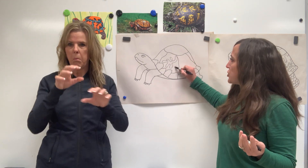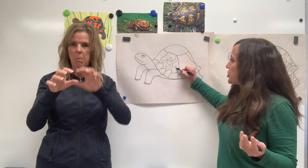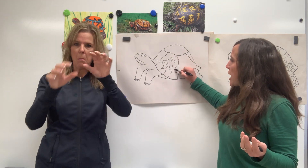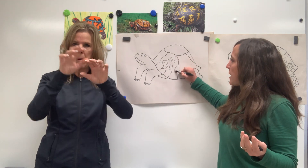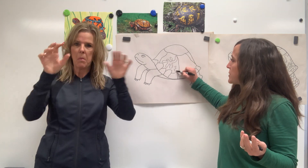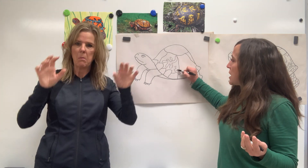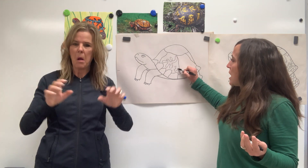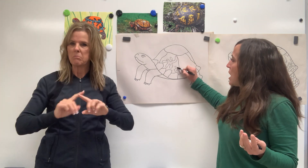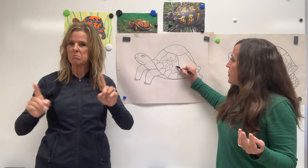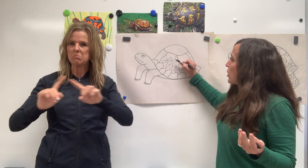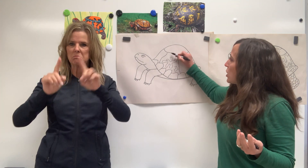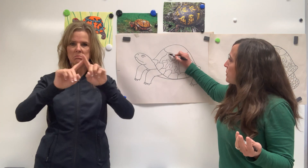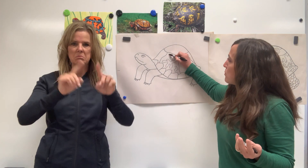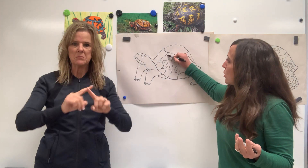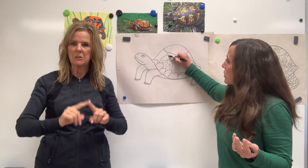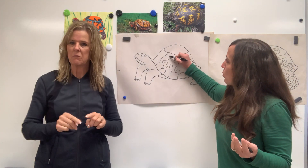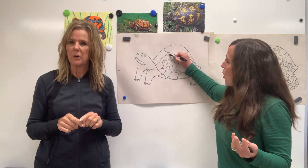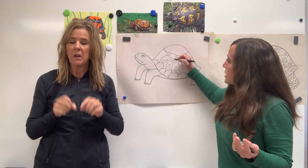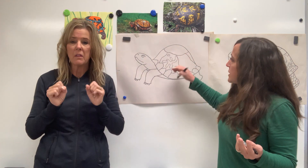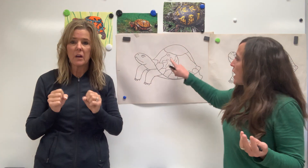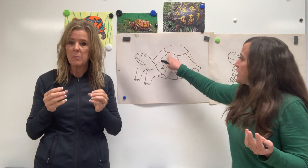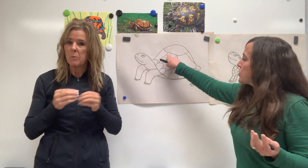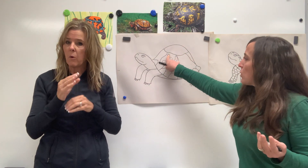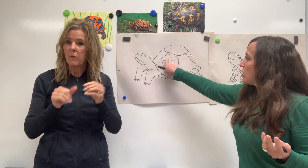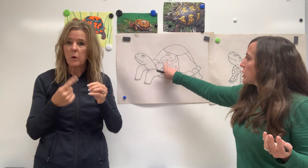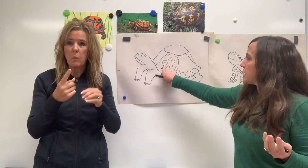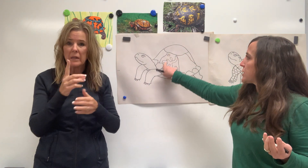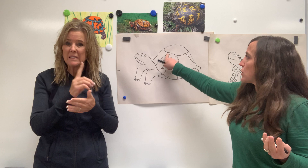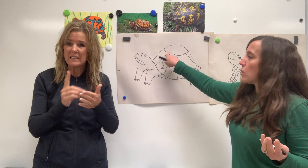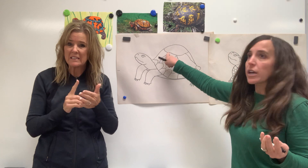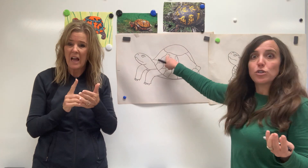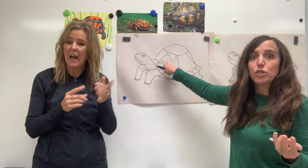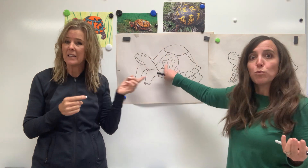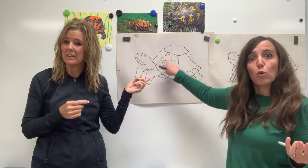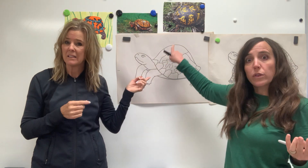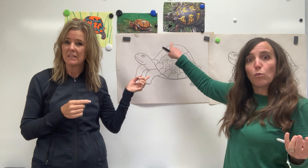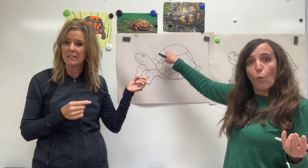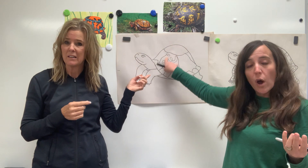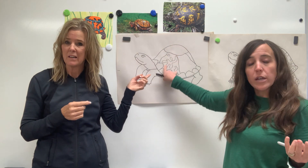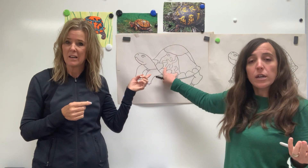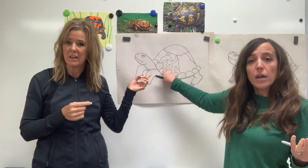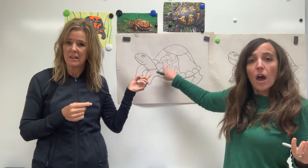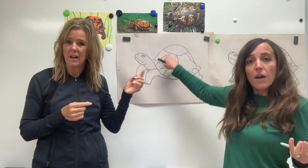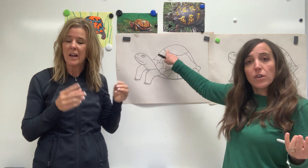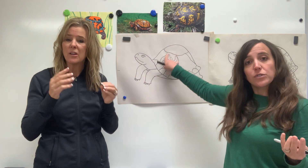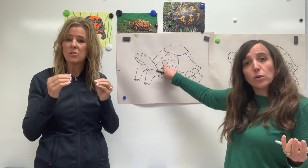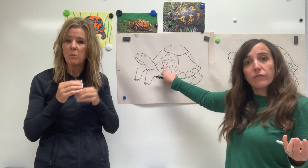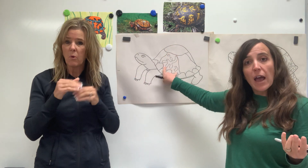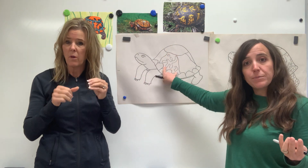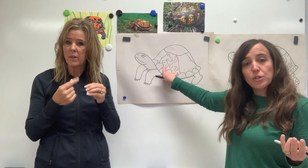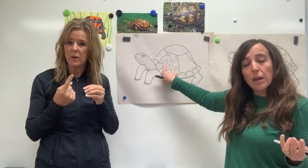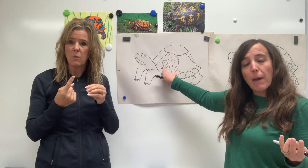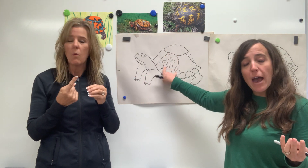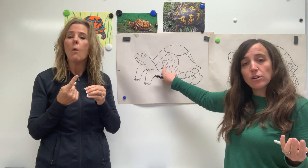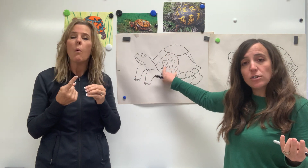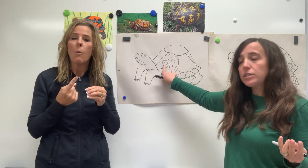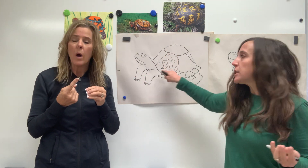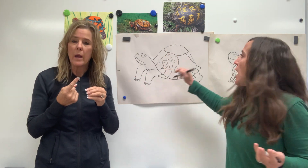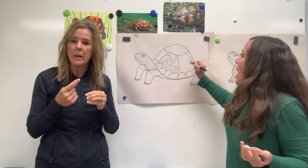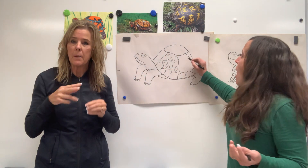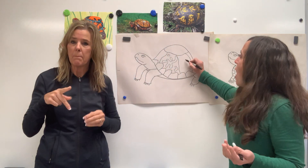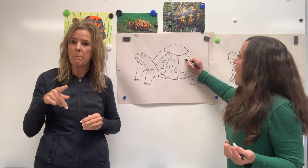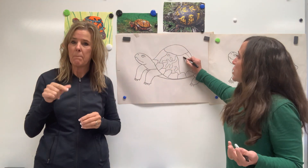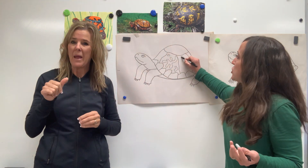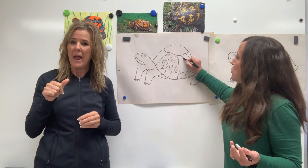splatter paint shaped. There could be more than one design. So look at the scoot. I could do more than one of those sort of abstract